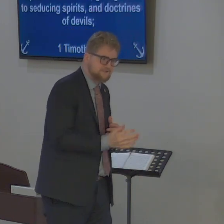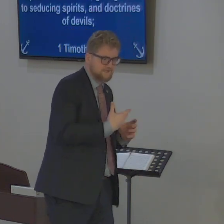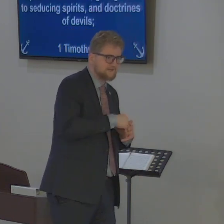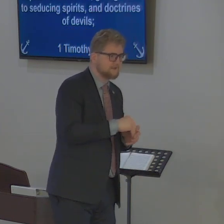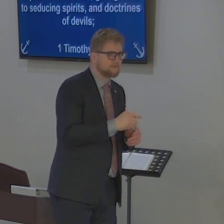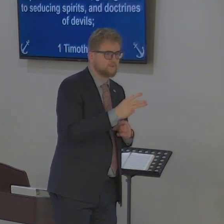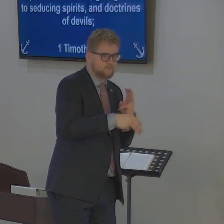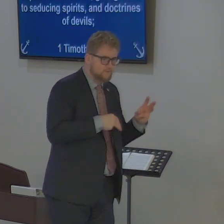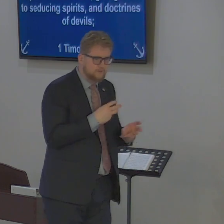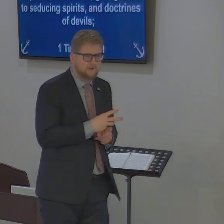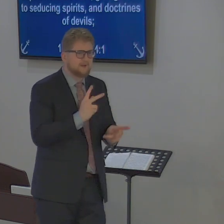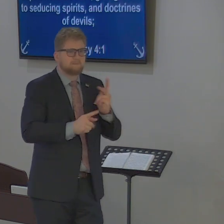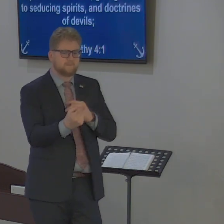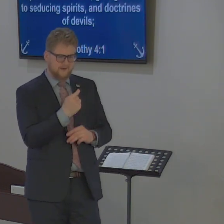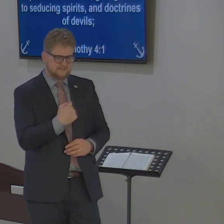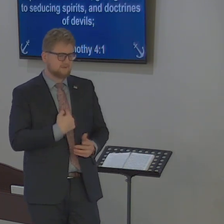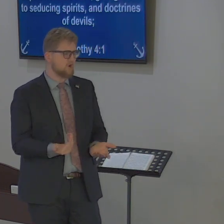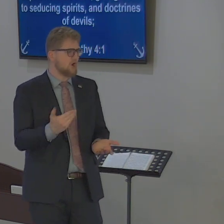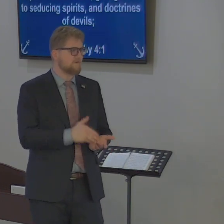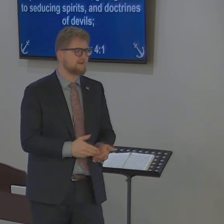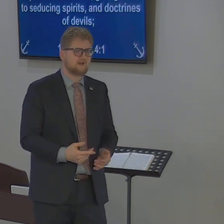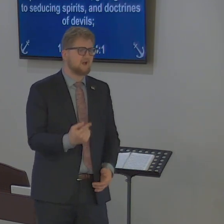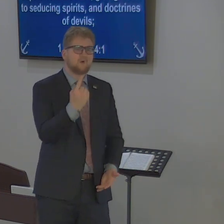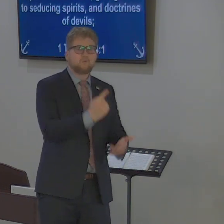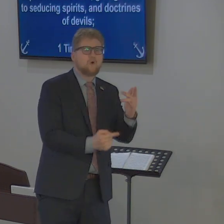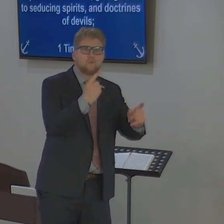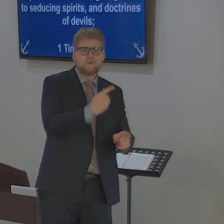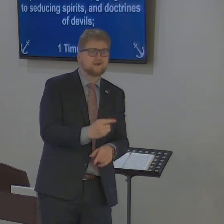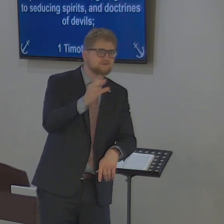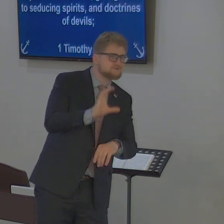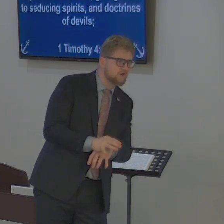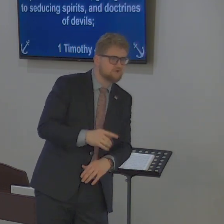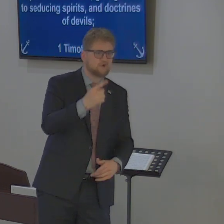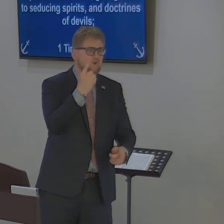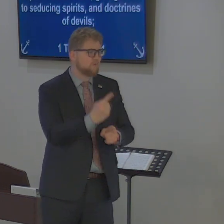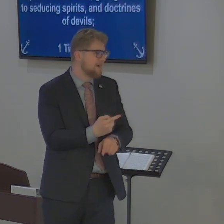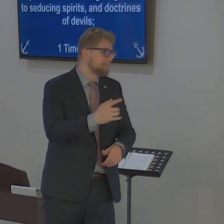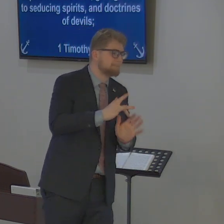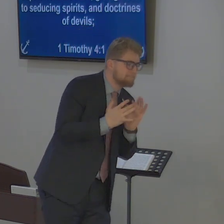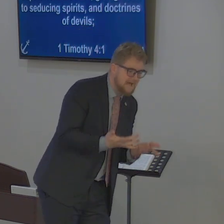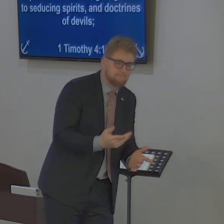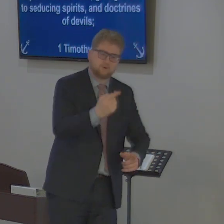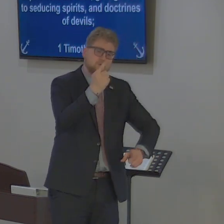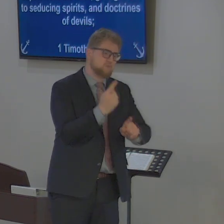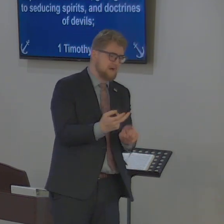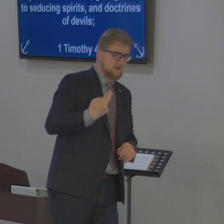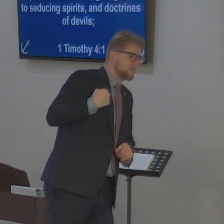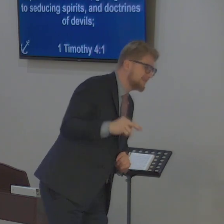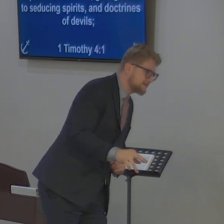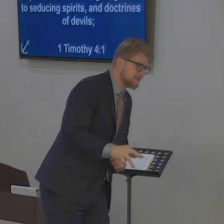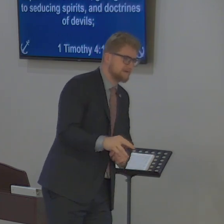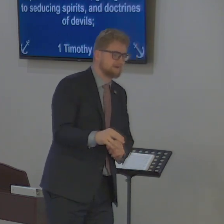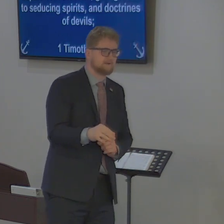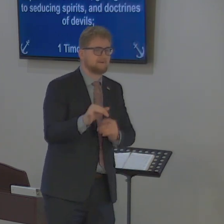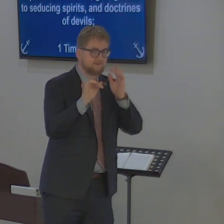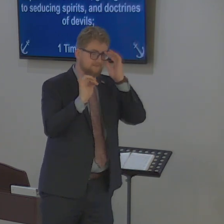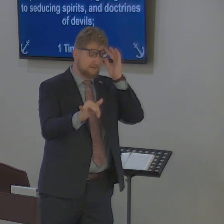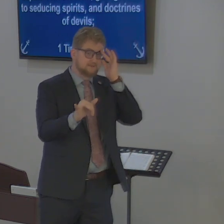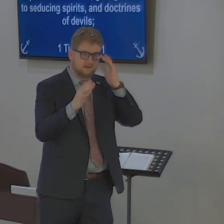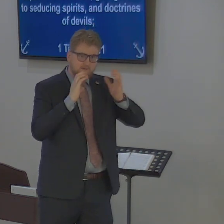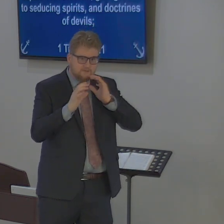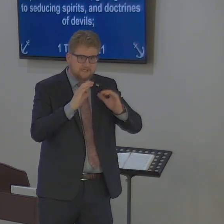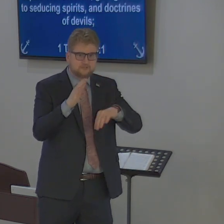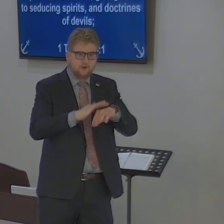me often, what's the right church? What's the right Bible? What's the right religion? That's a conversation on the hearts and minds